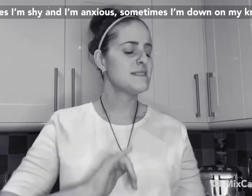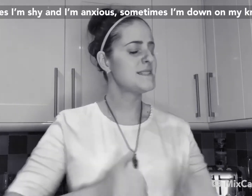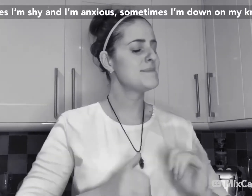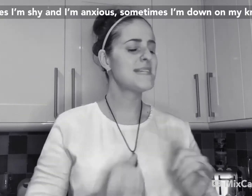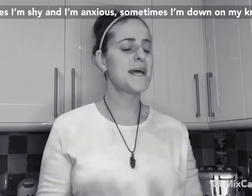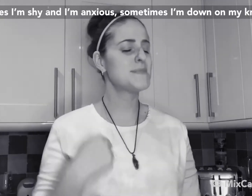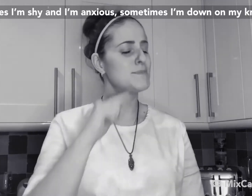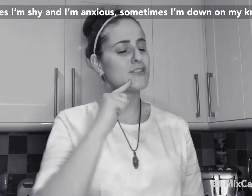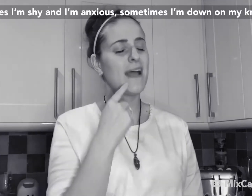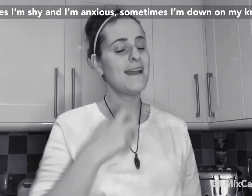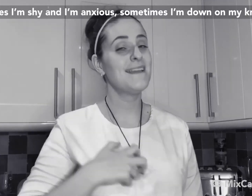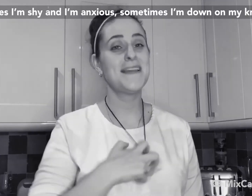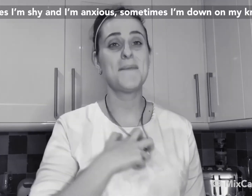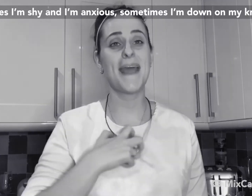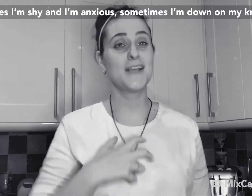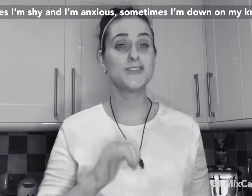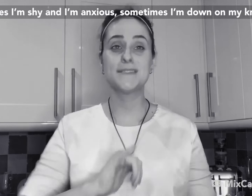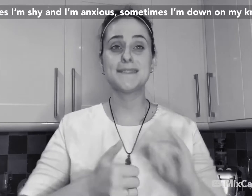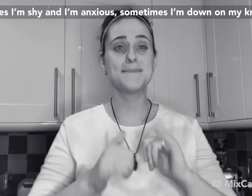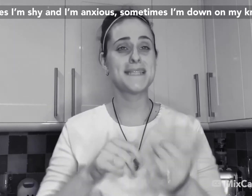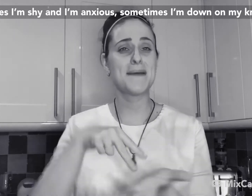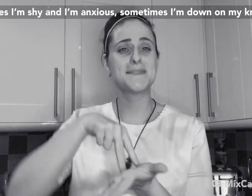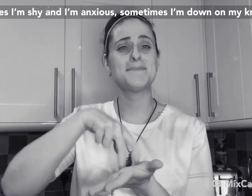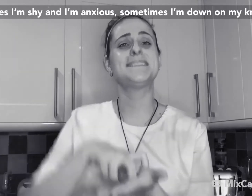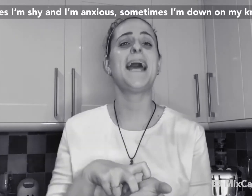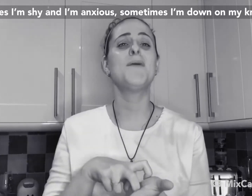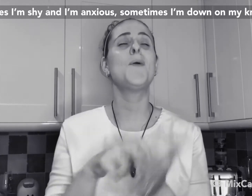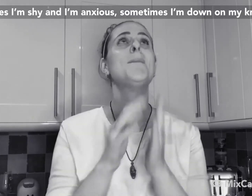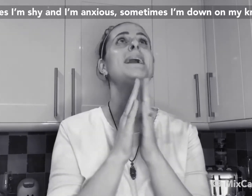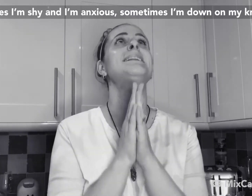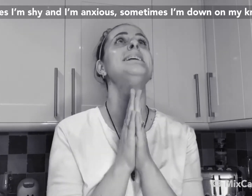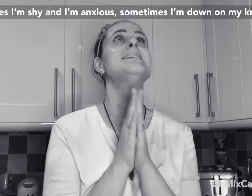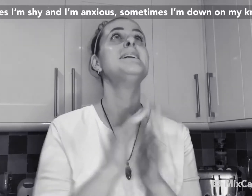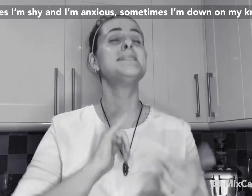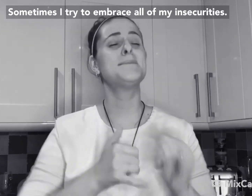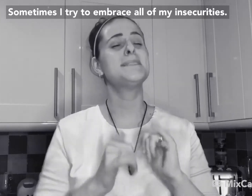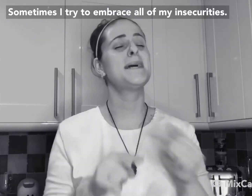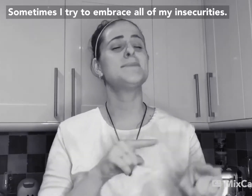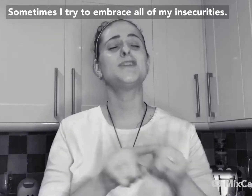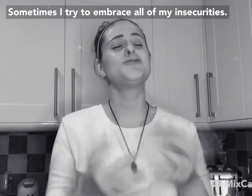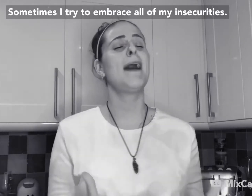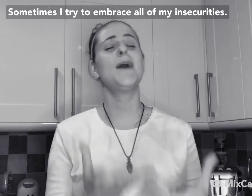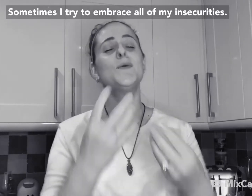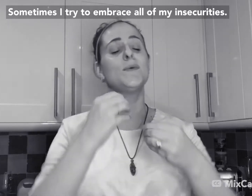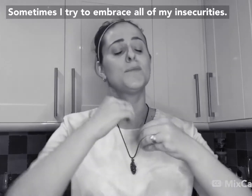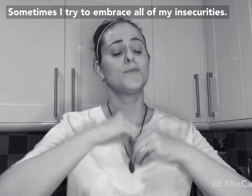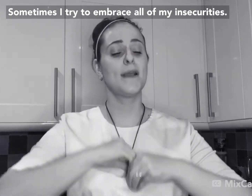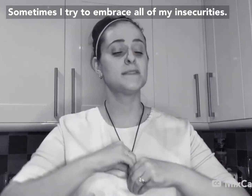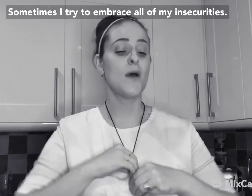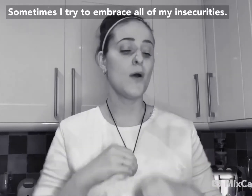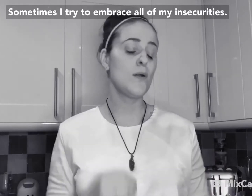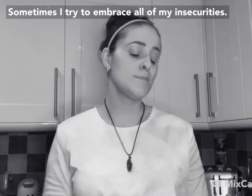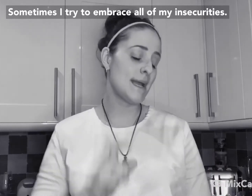sometimes i'm shy and i'm anxious sometimes i'm down on mondays sometimes i try to embrace my